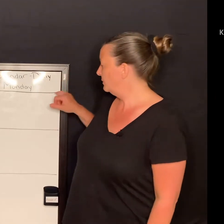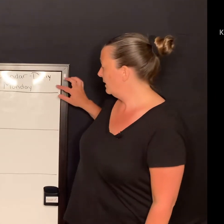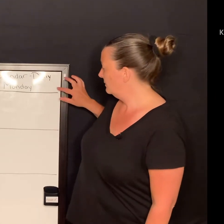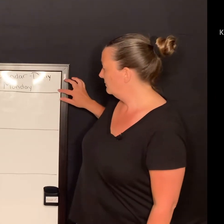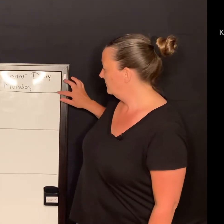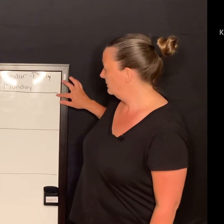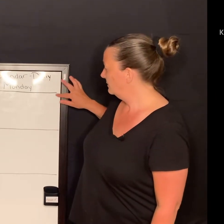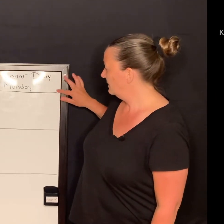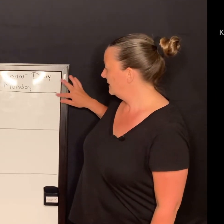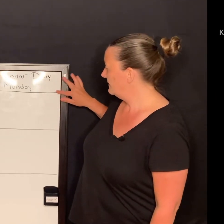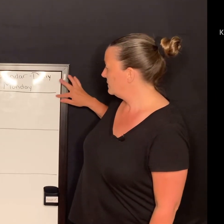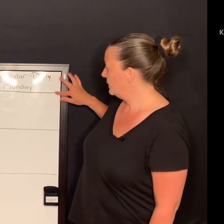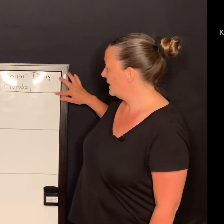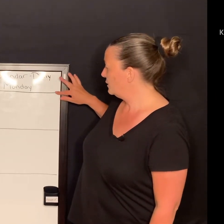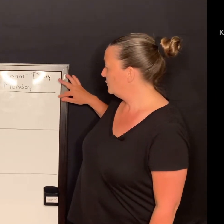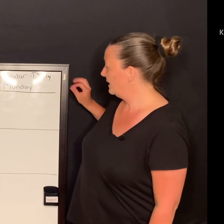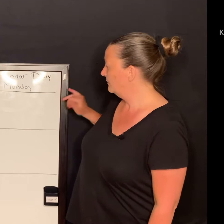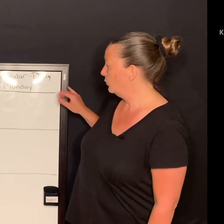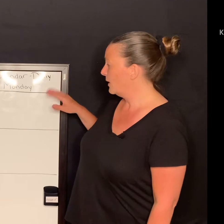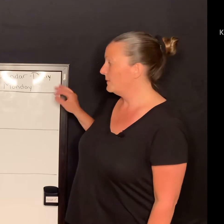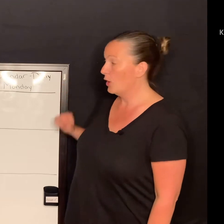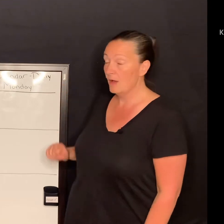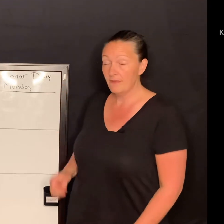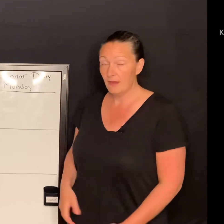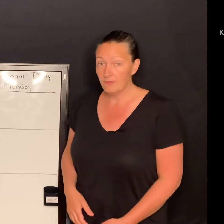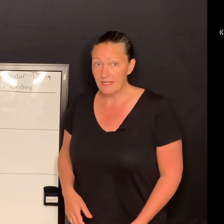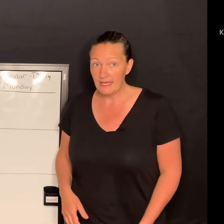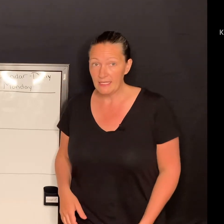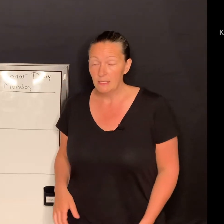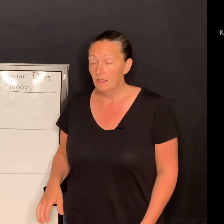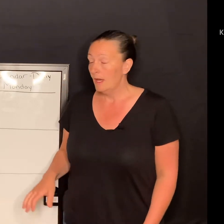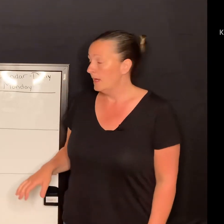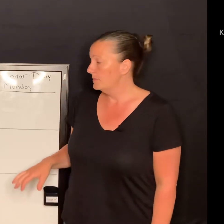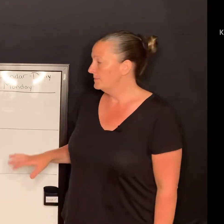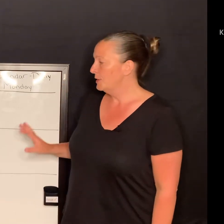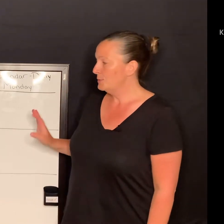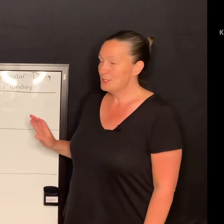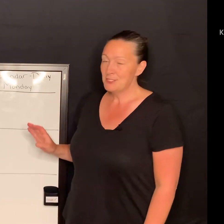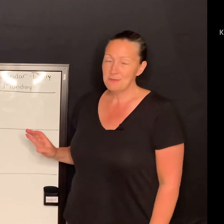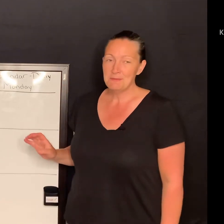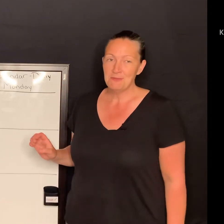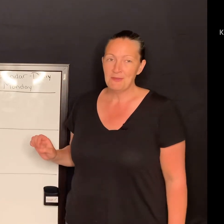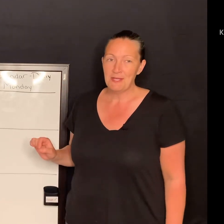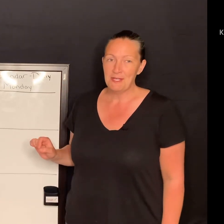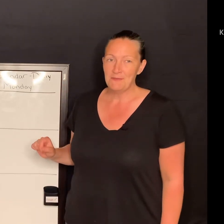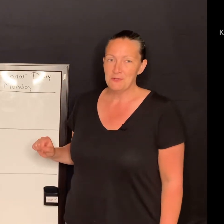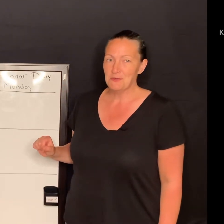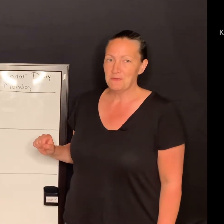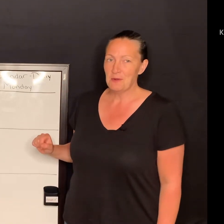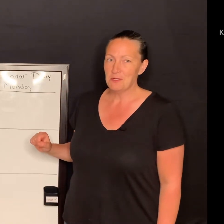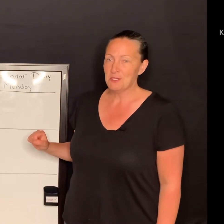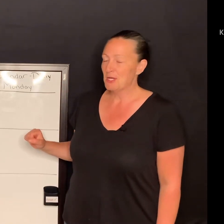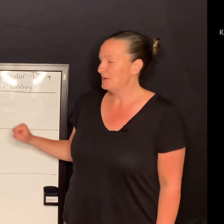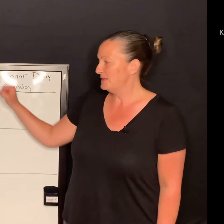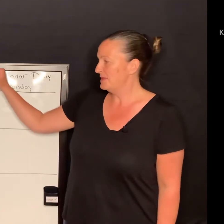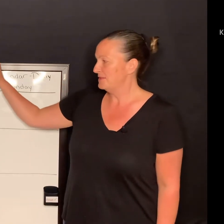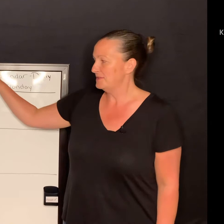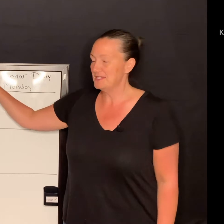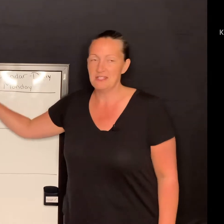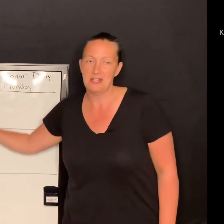can leave it so that you can wipe it off every day, which sometimes you'll find individuals, if they don't want to talk about something, they'll just take their hand